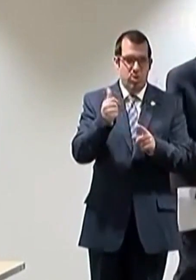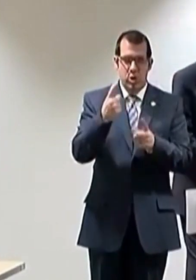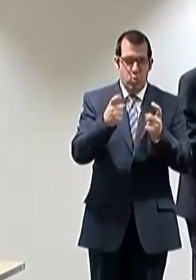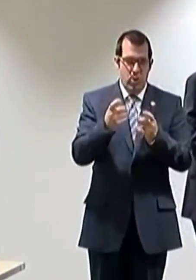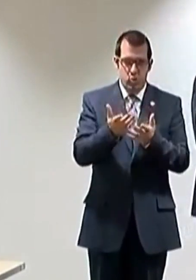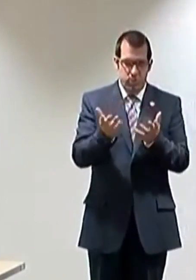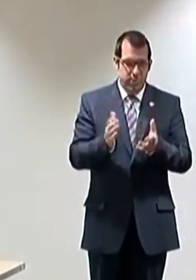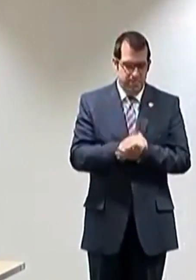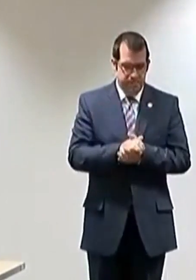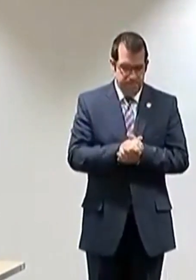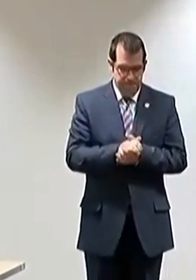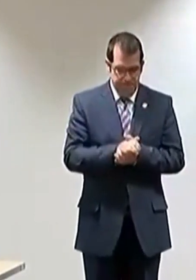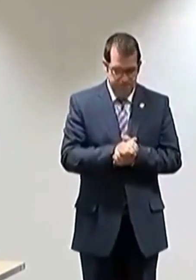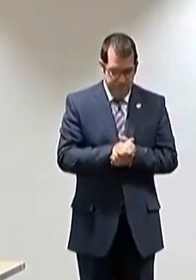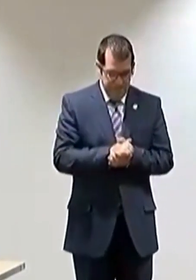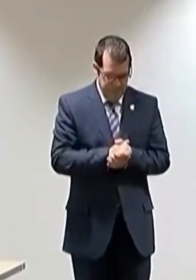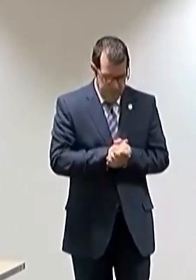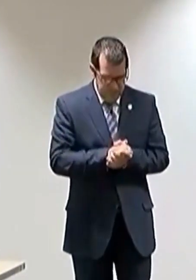questions.